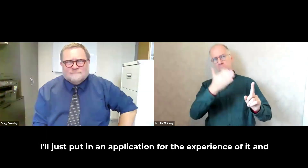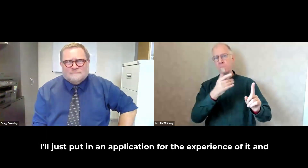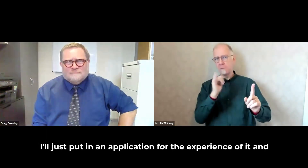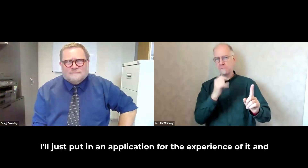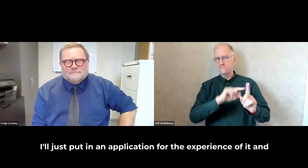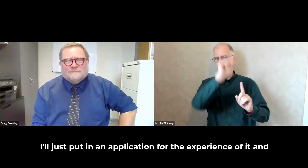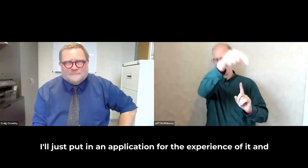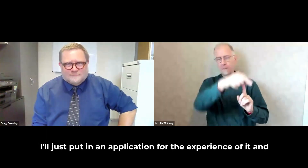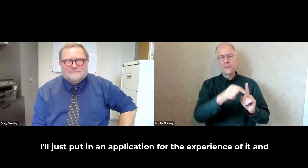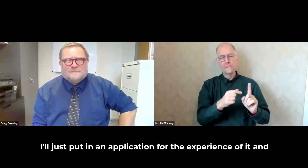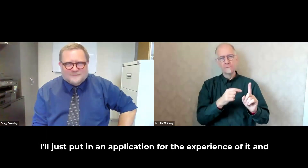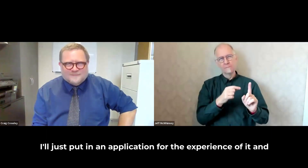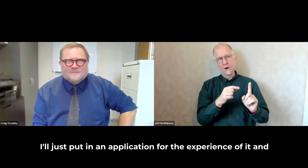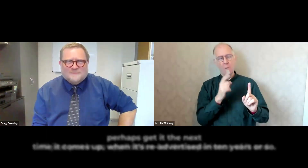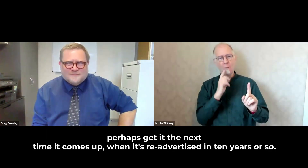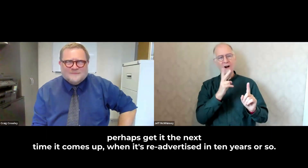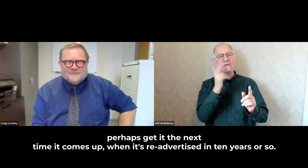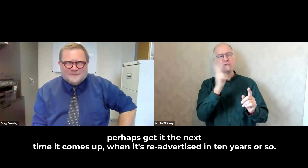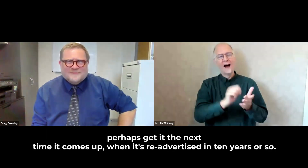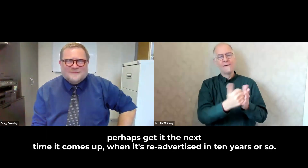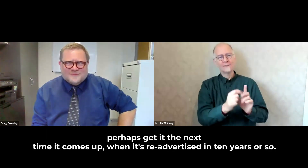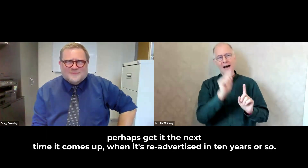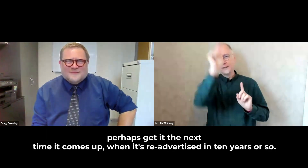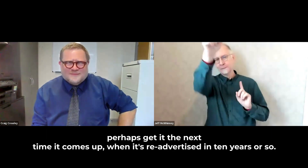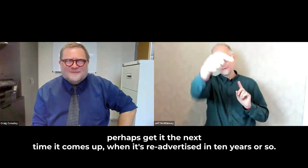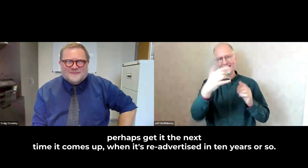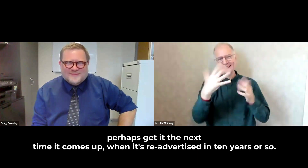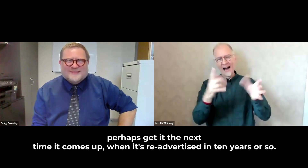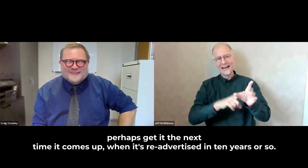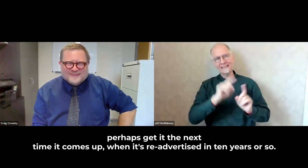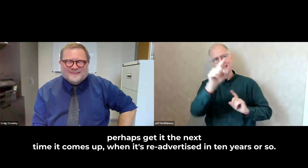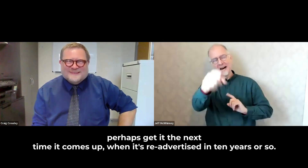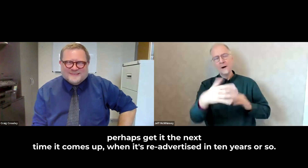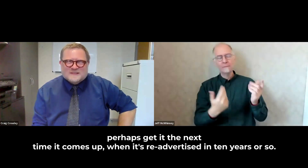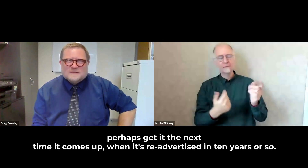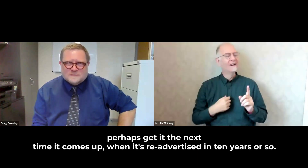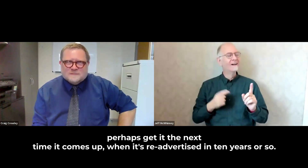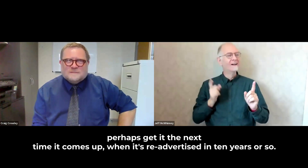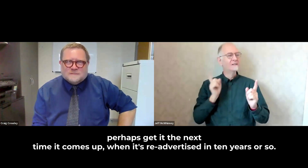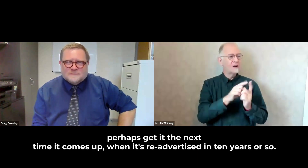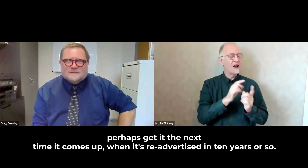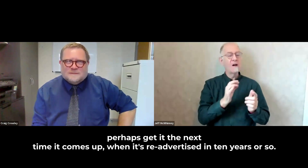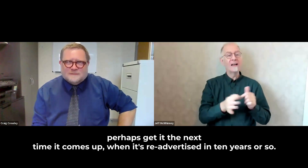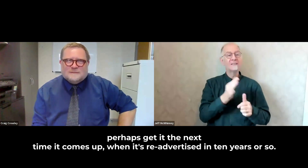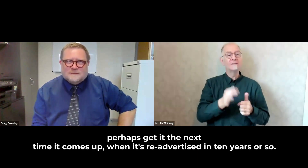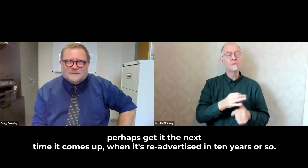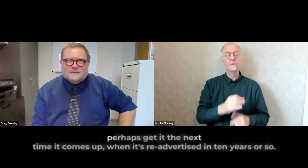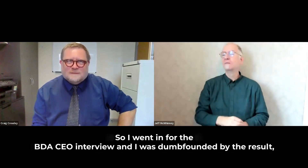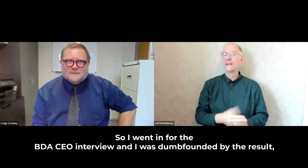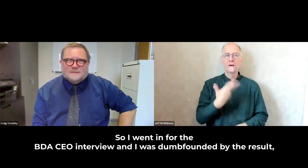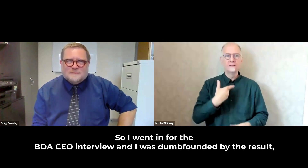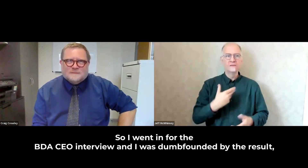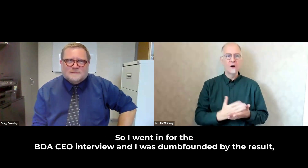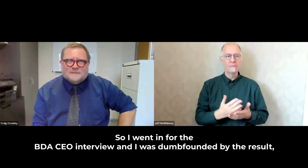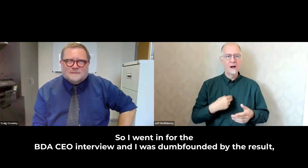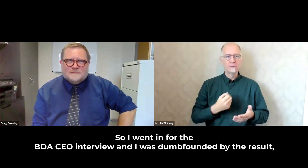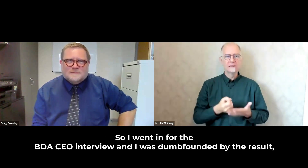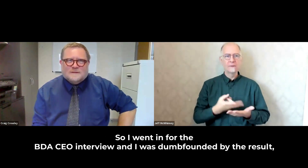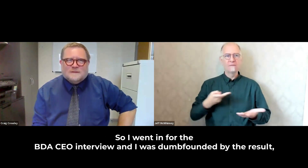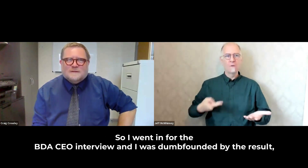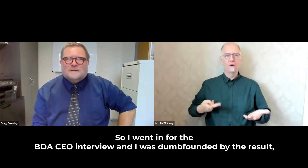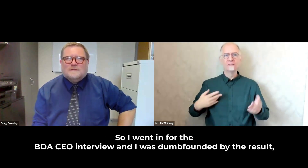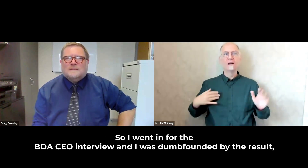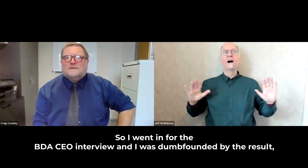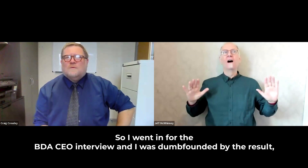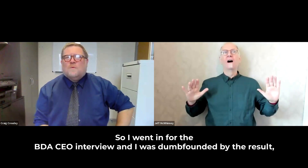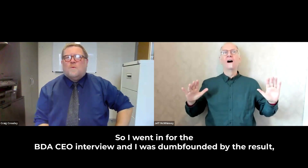an application for the experience of it and perhaps get it the next time it comes up when it's re-advertised in 10 years or so. So I went in for the